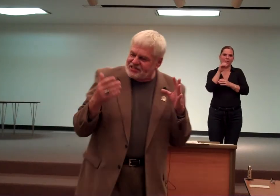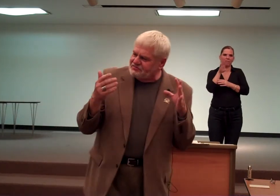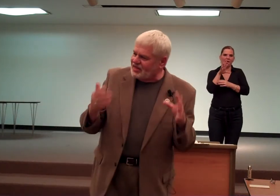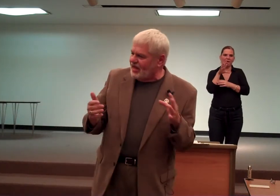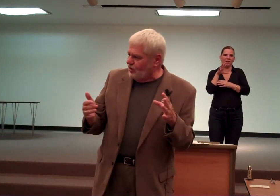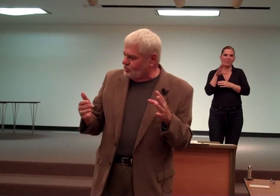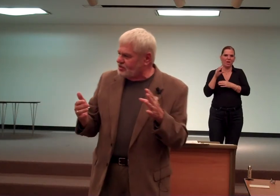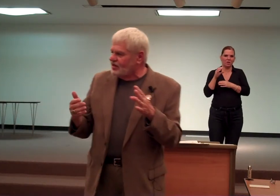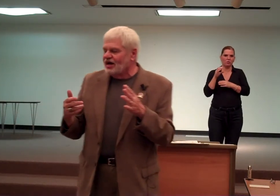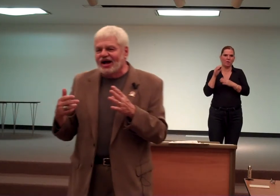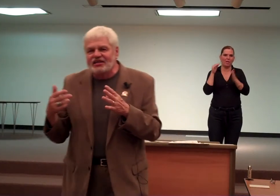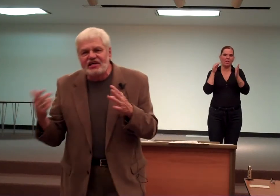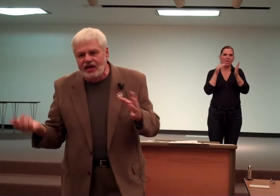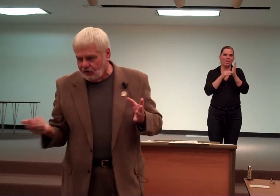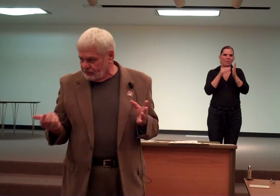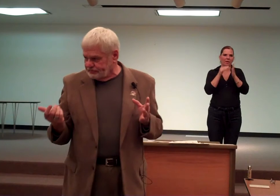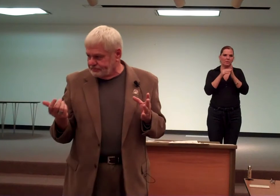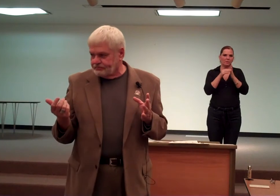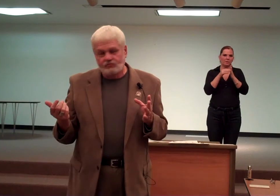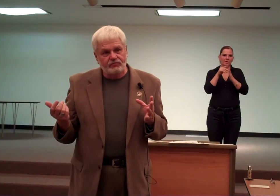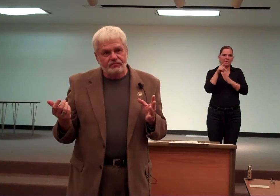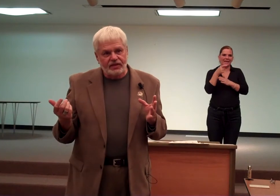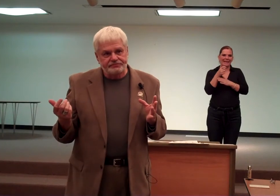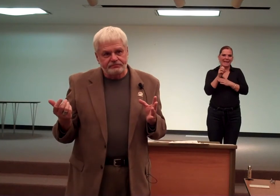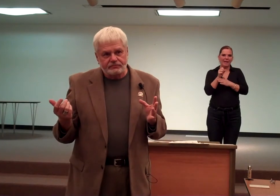500,000 kegs of nails a year.